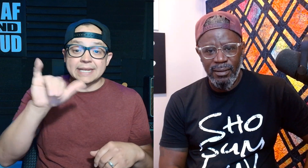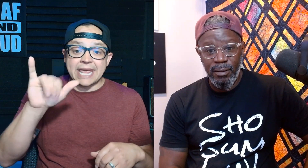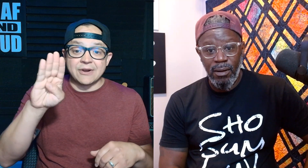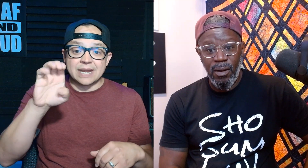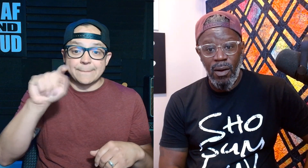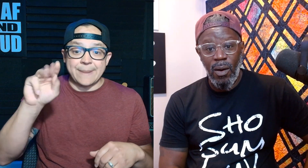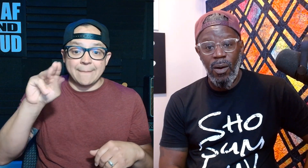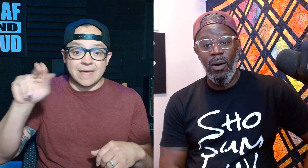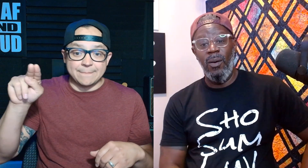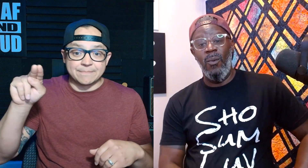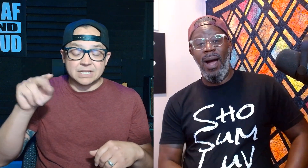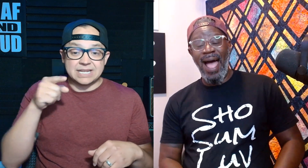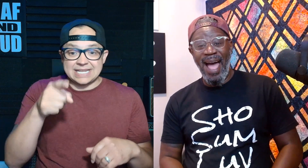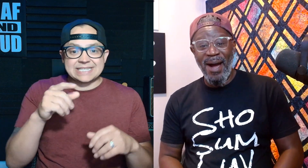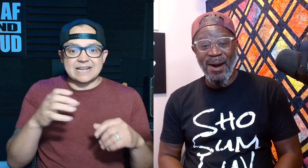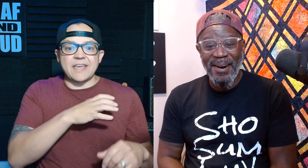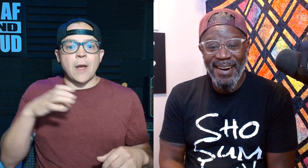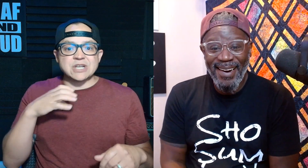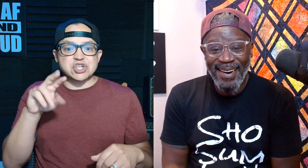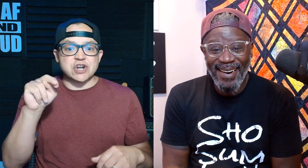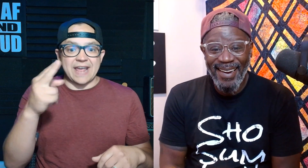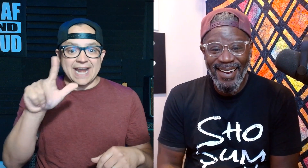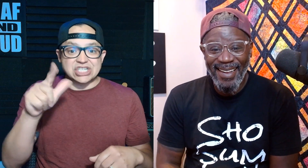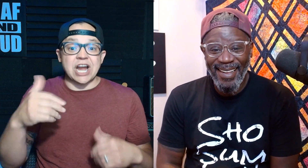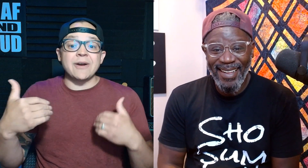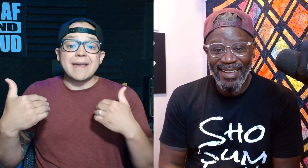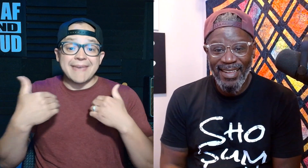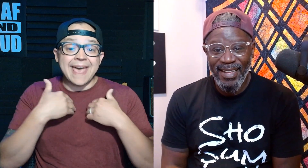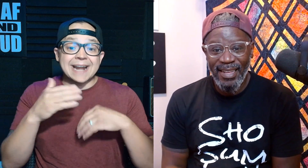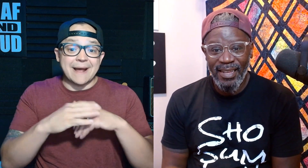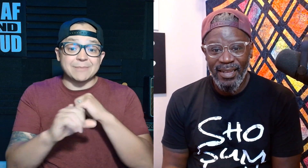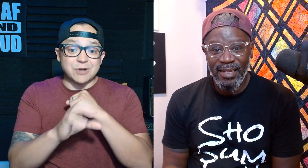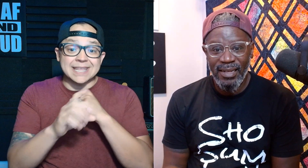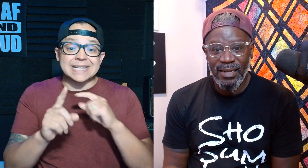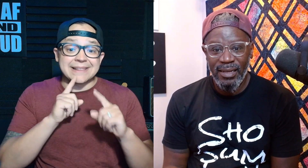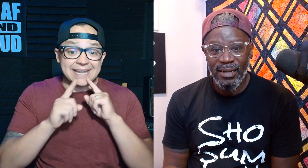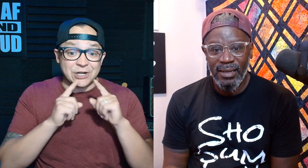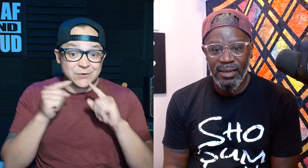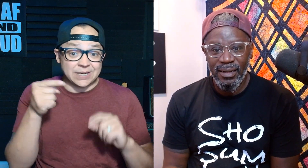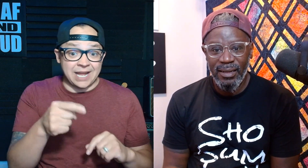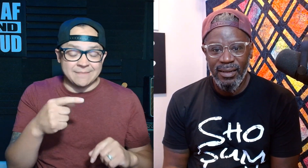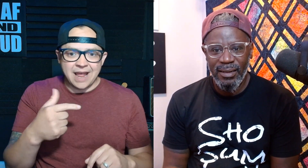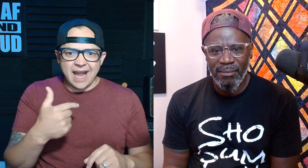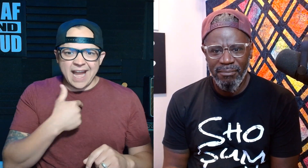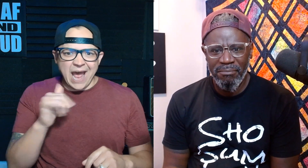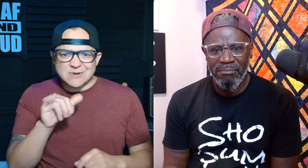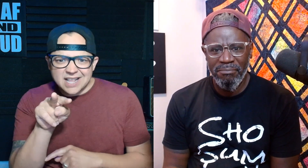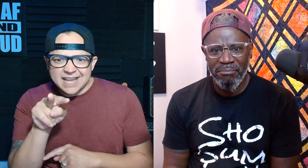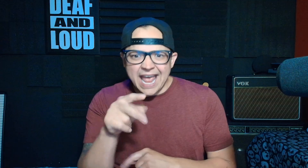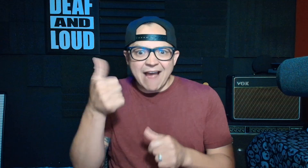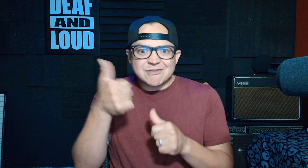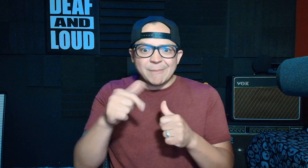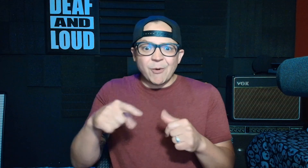NHL, Gary Bettman. Wow. The commissioner of the NHL. They had him on the broadcast and they interviewed him. And I